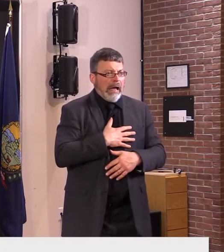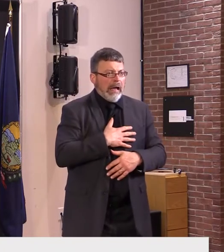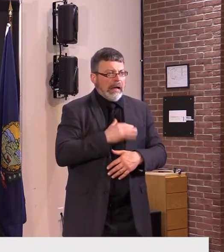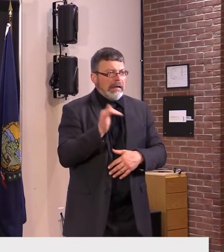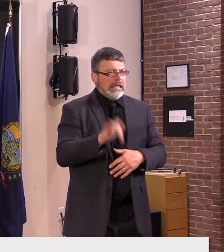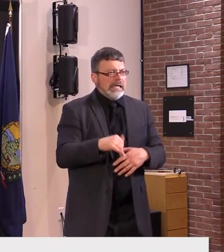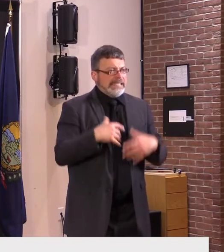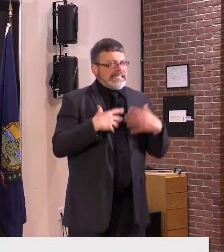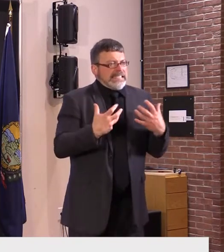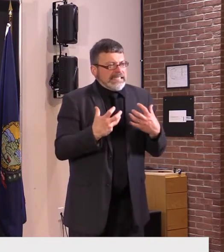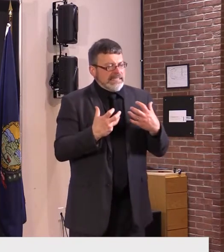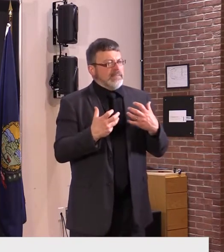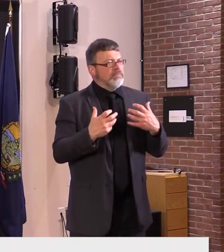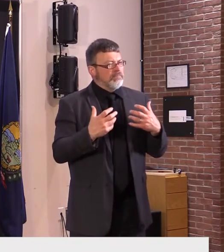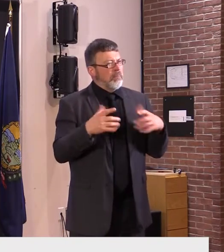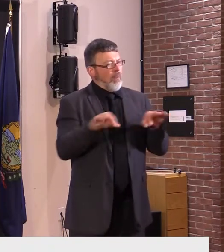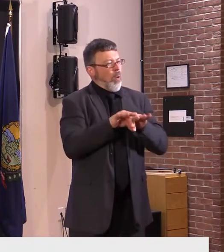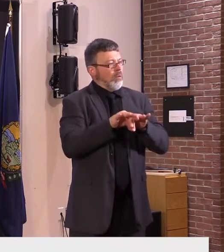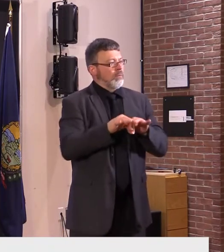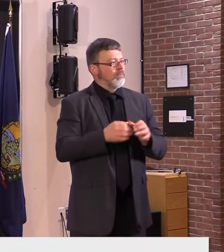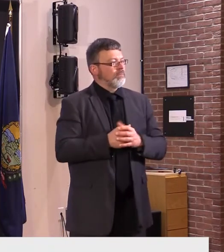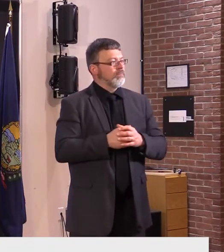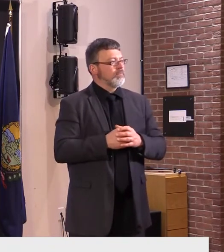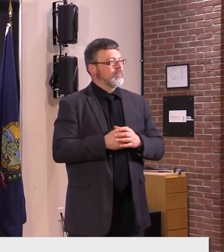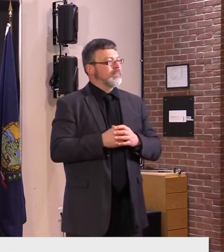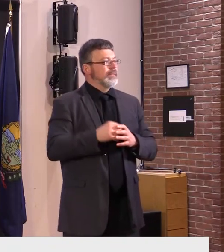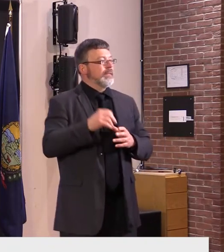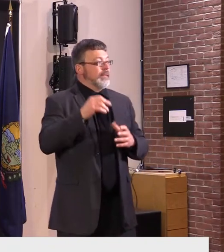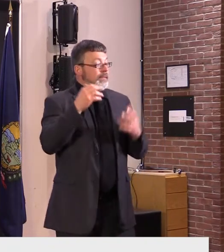beneficial. But again, we'll see what happens in the future.